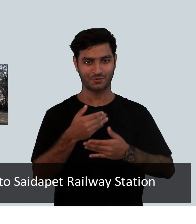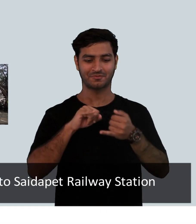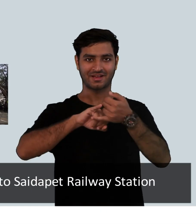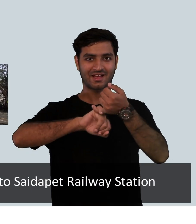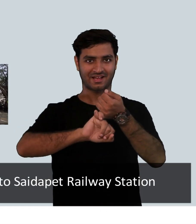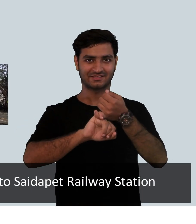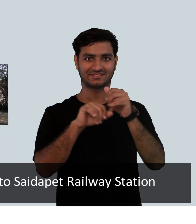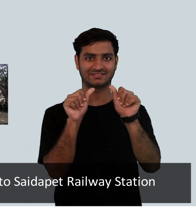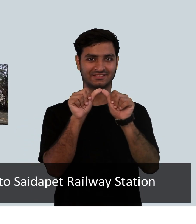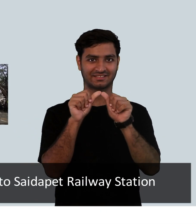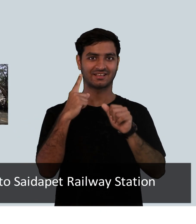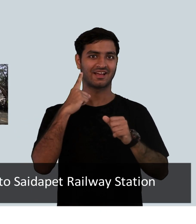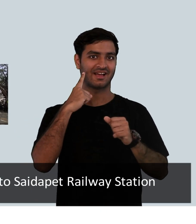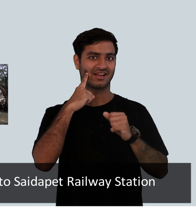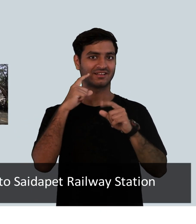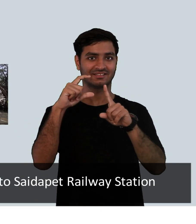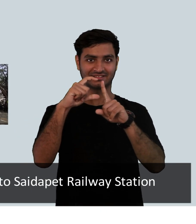Welcome to Saidapet Railway Station.